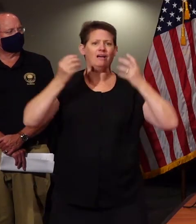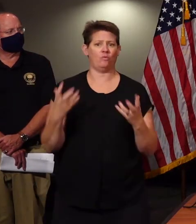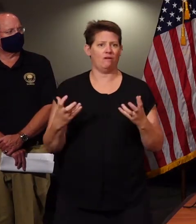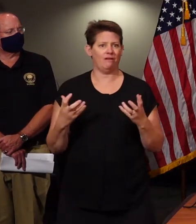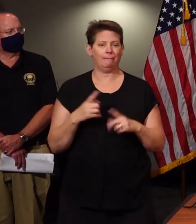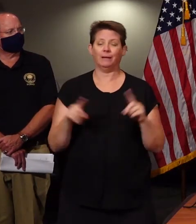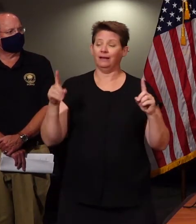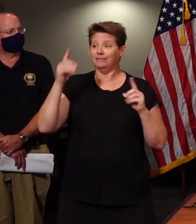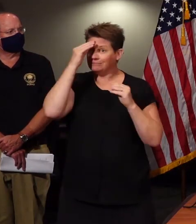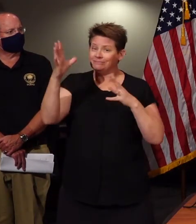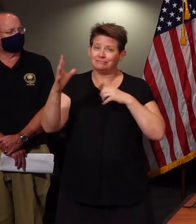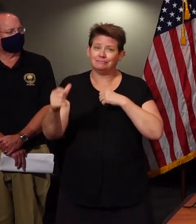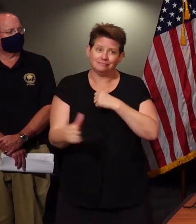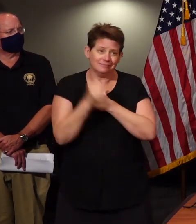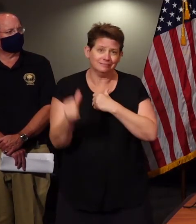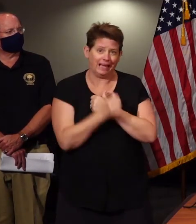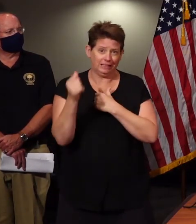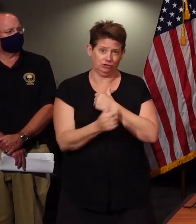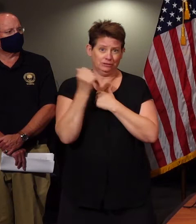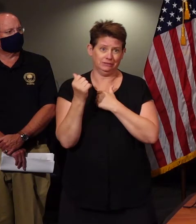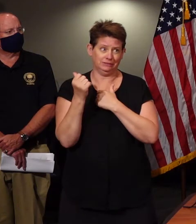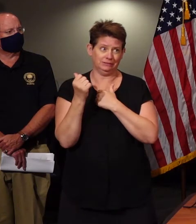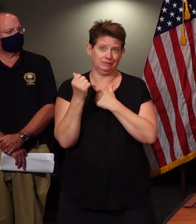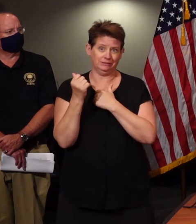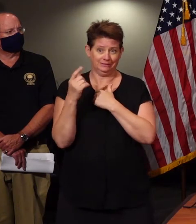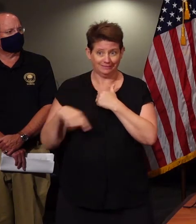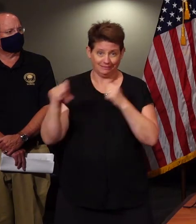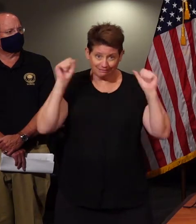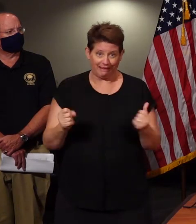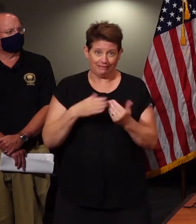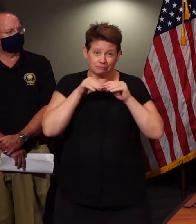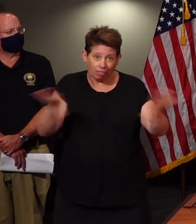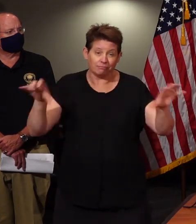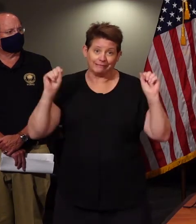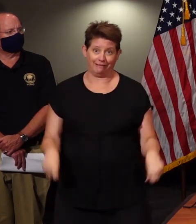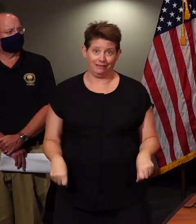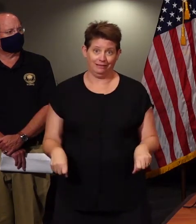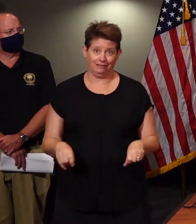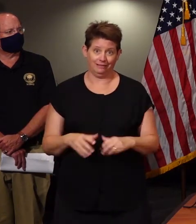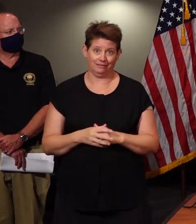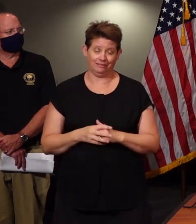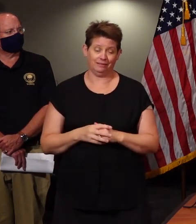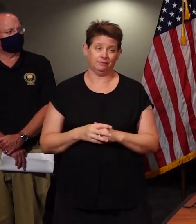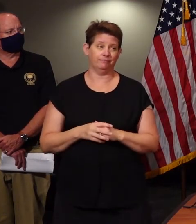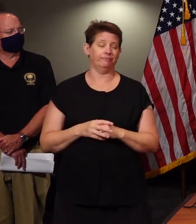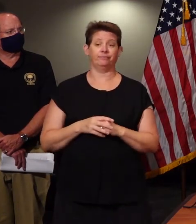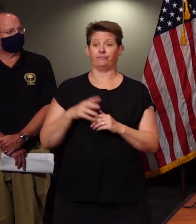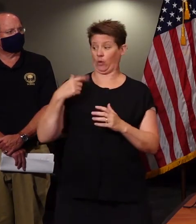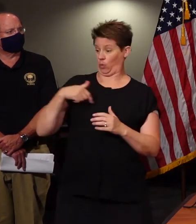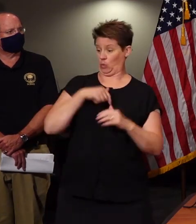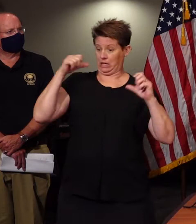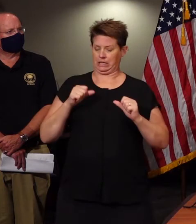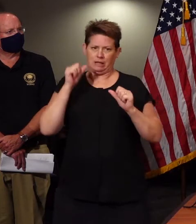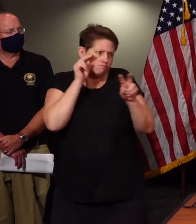a dangerous opportunity for us to spread this virus. Now, we can't be everywhere. Law